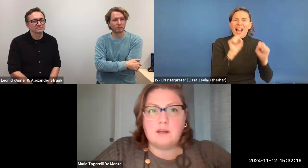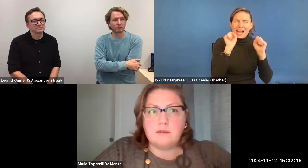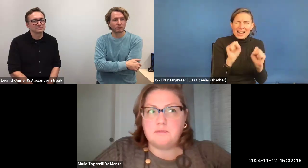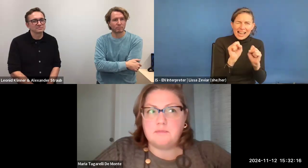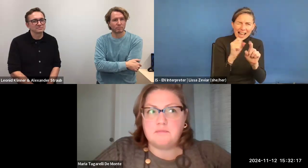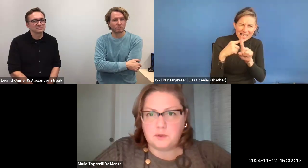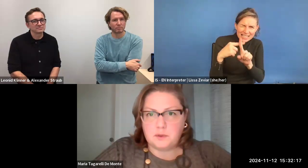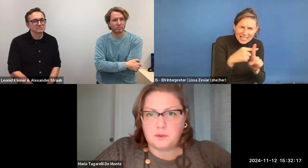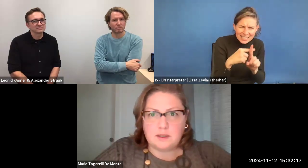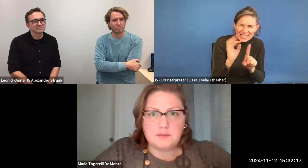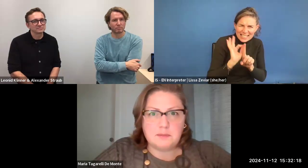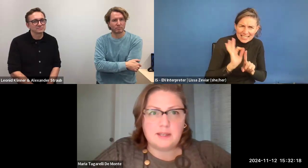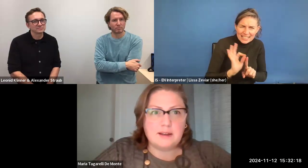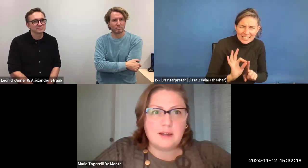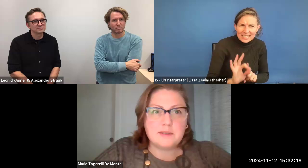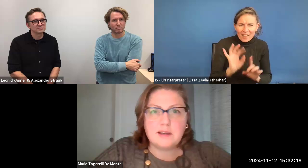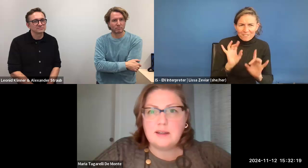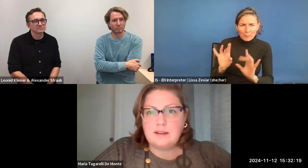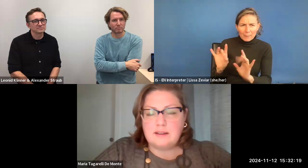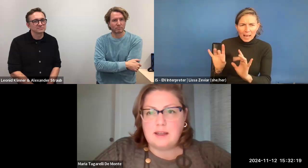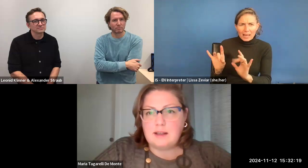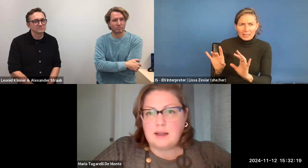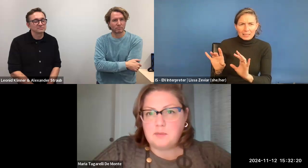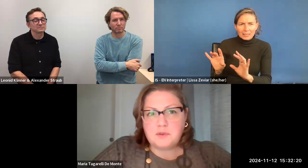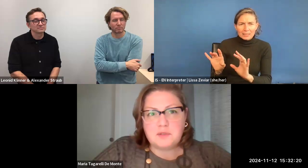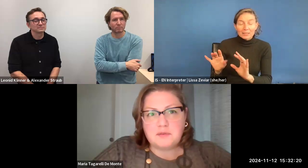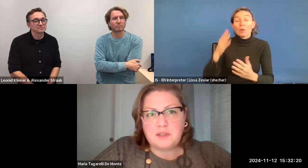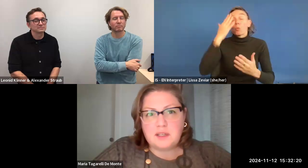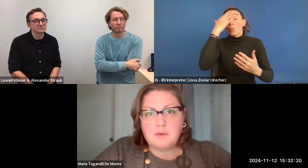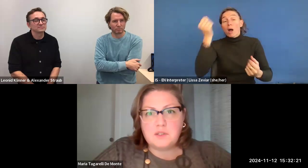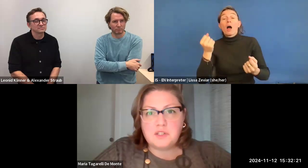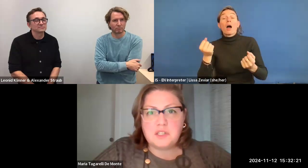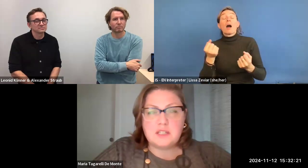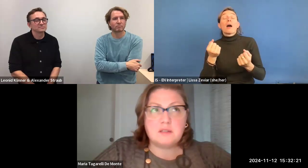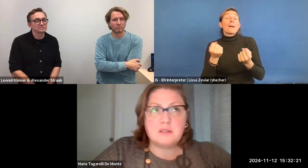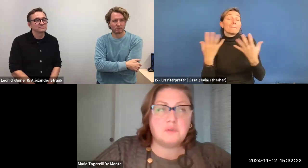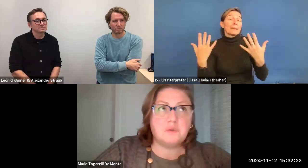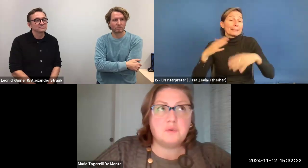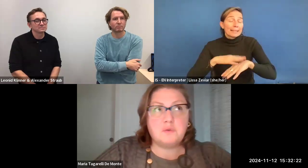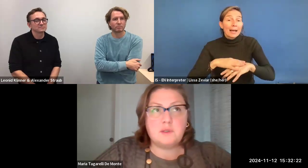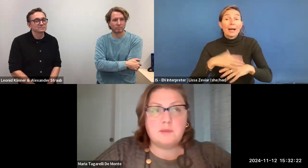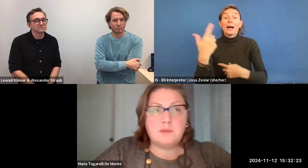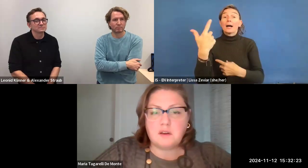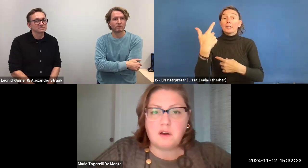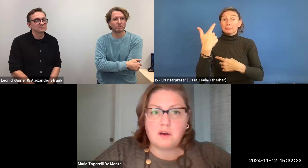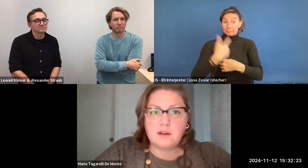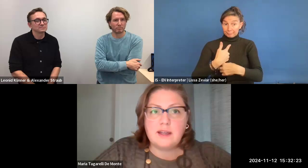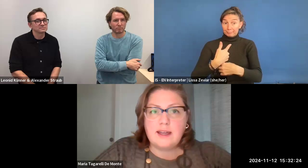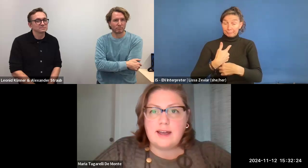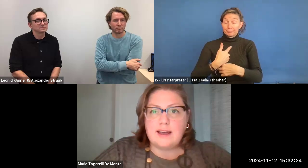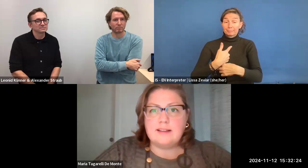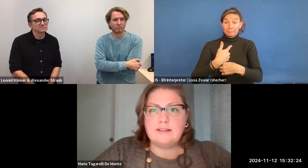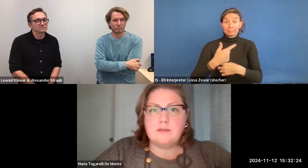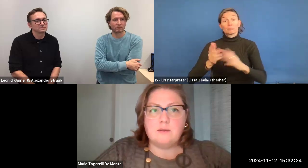on their output? Because many times they like produce a video which is 2-3 minutes